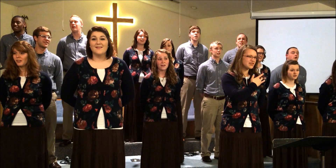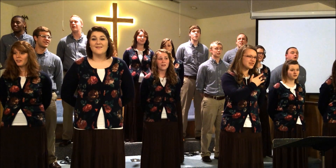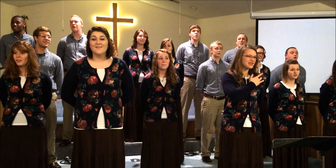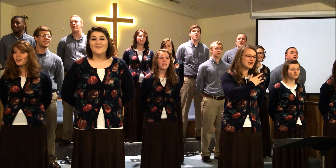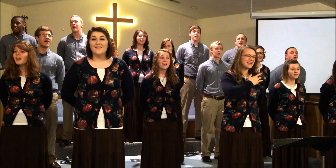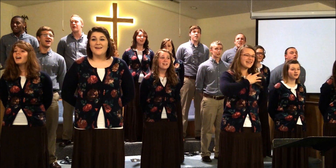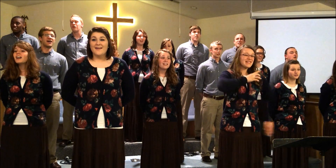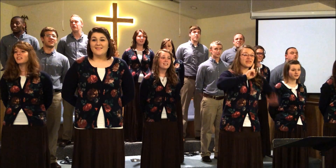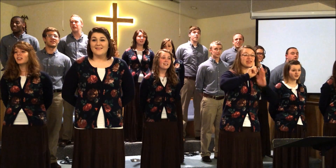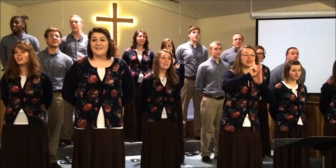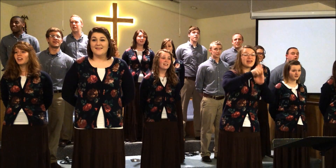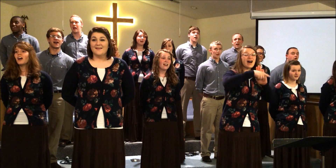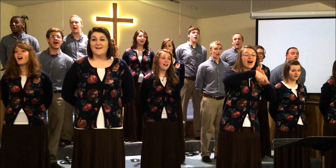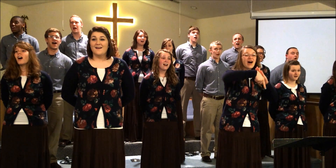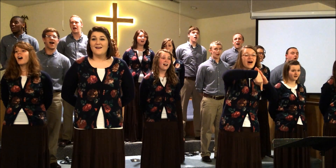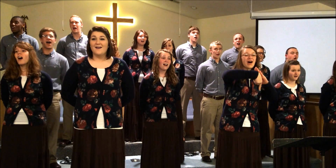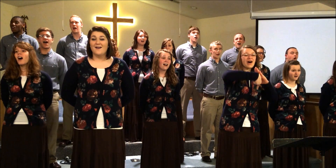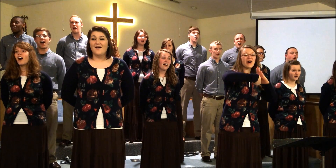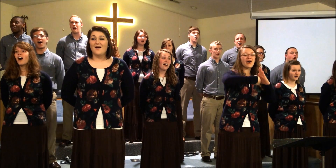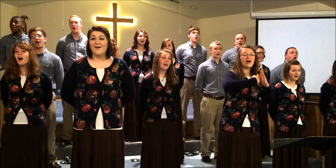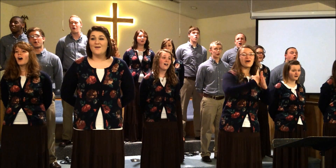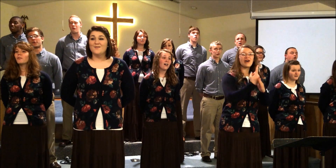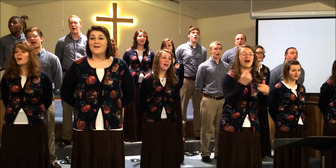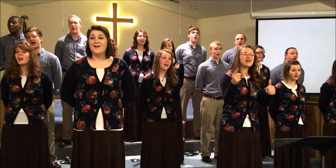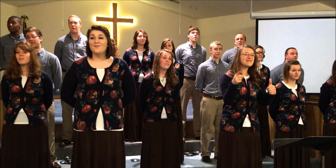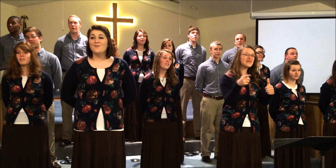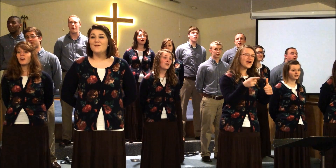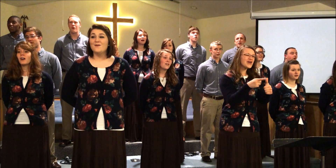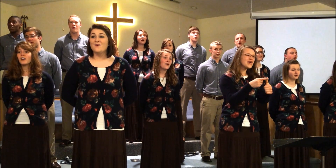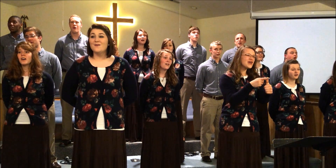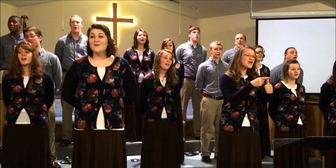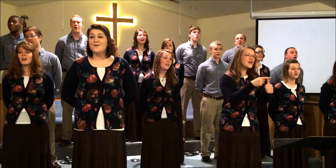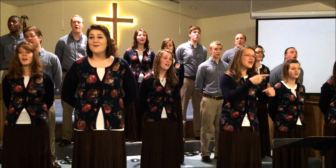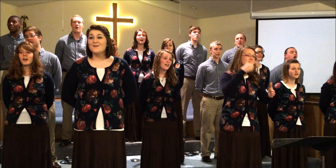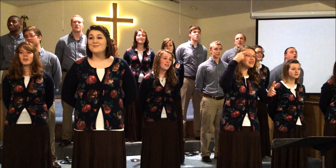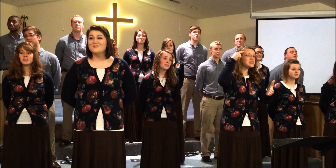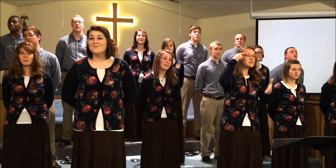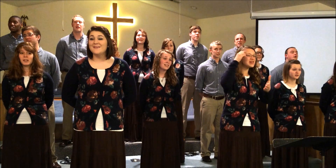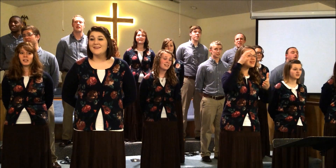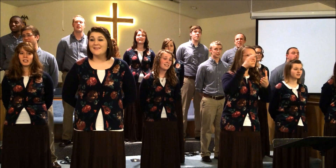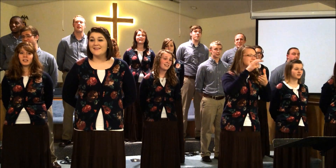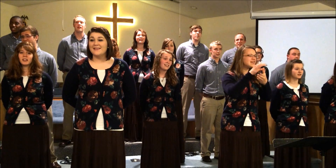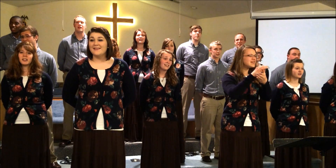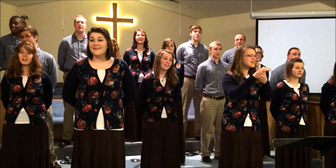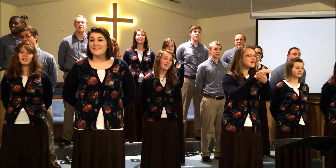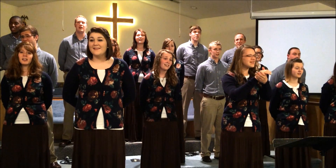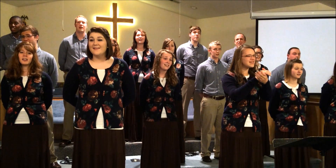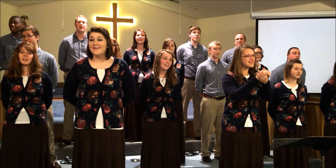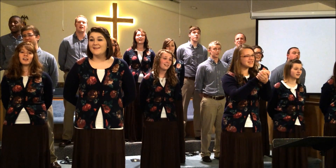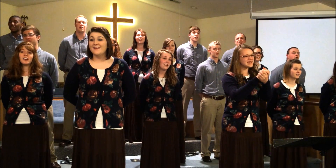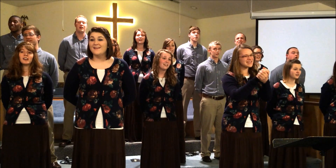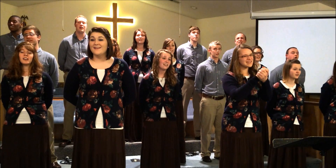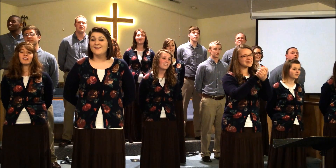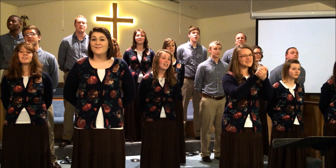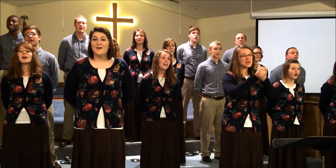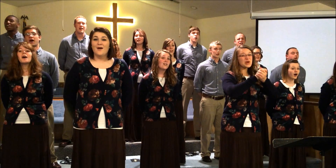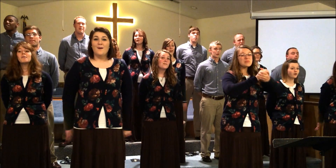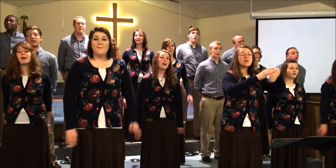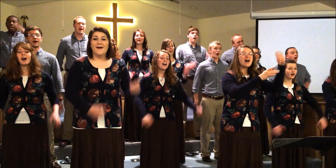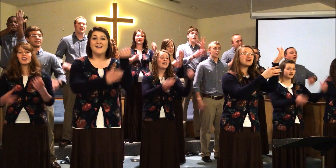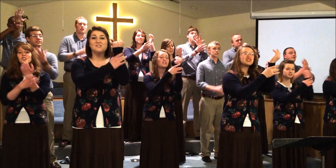The hour I first believed My